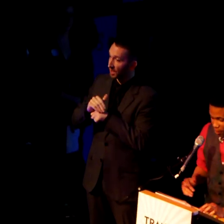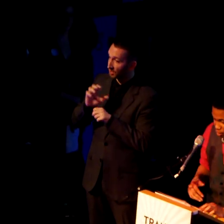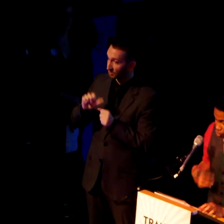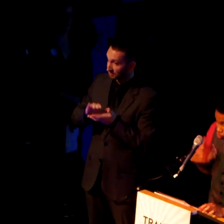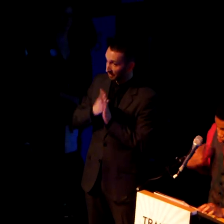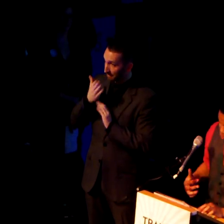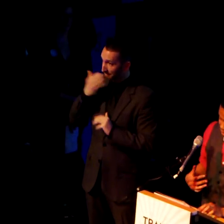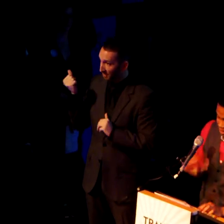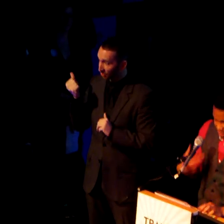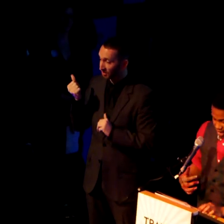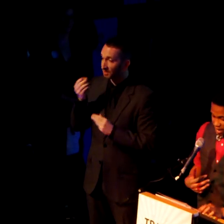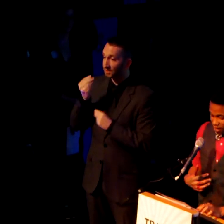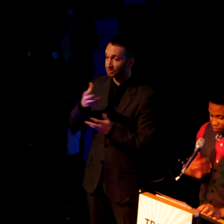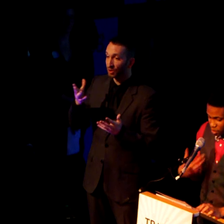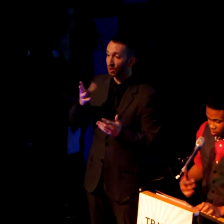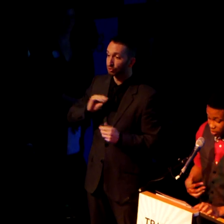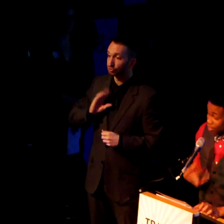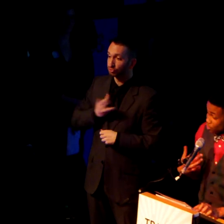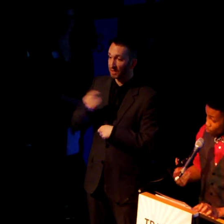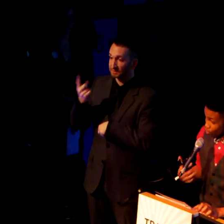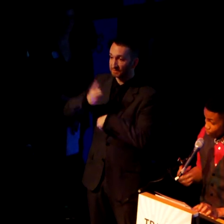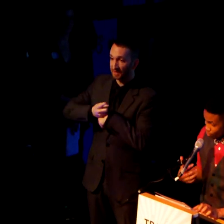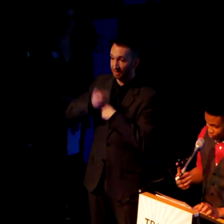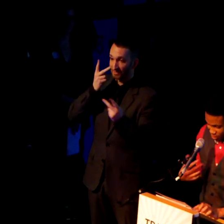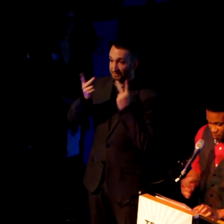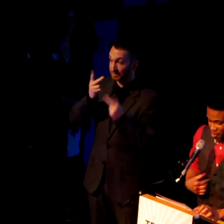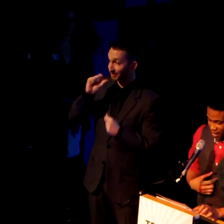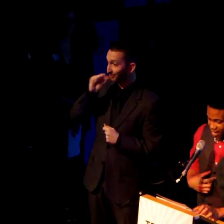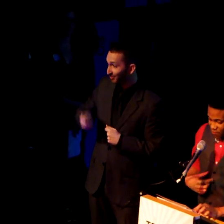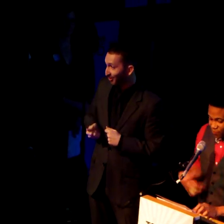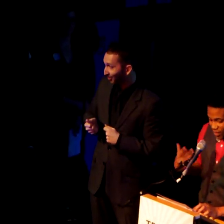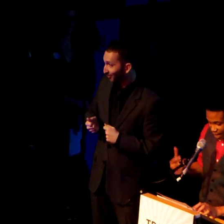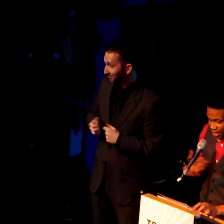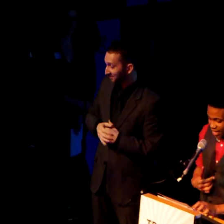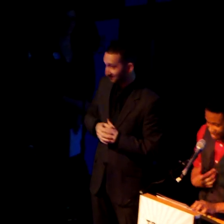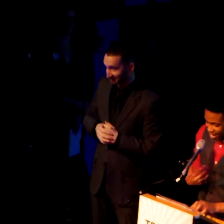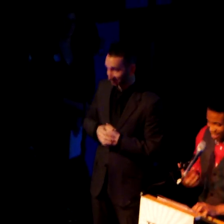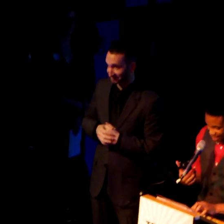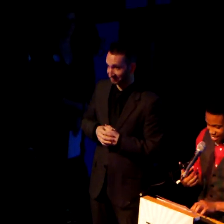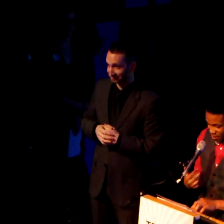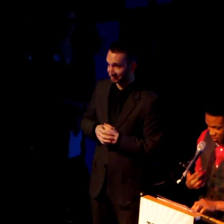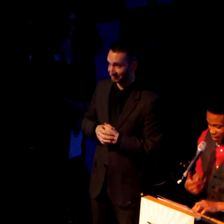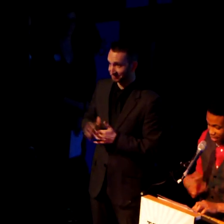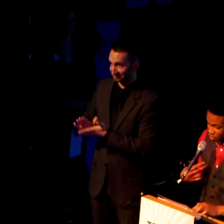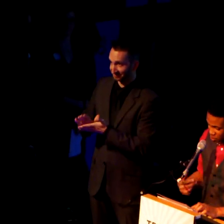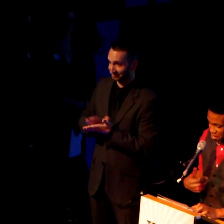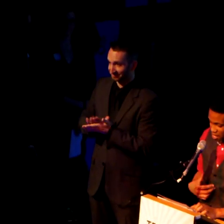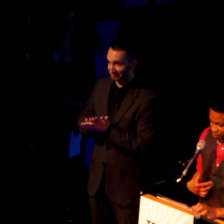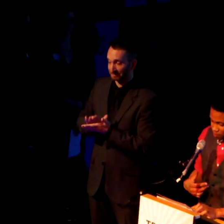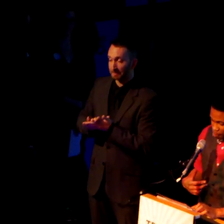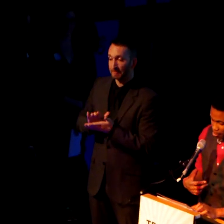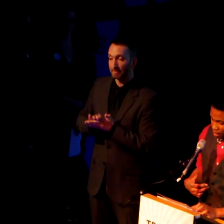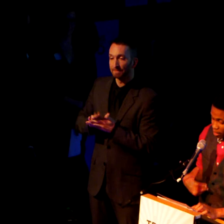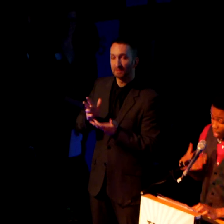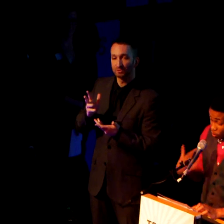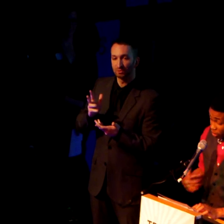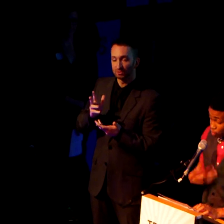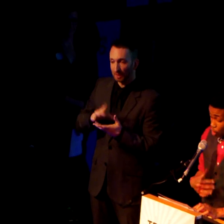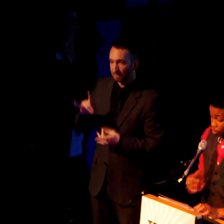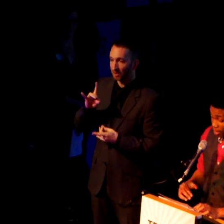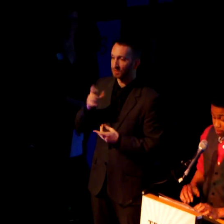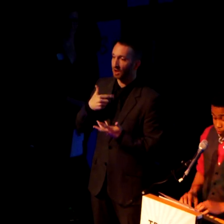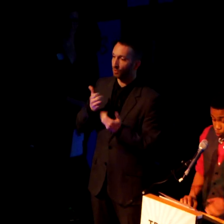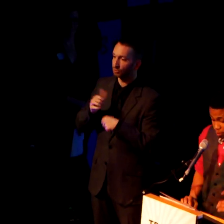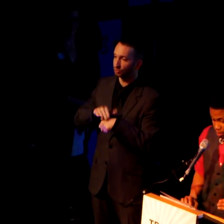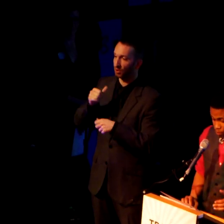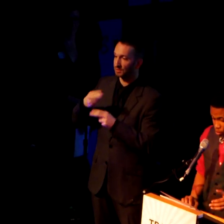better, Trans Day of Visibility is tomorrow. Yeah. And in the spirit, I would